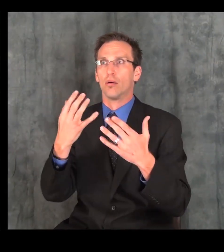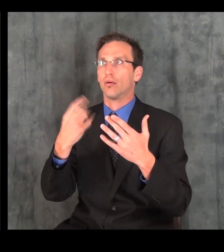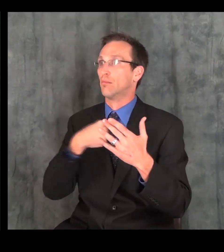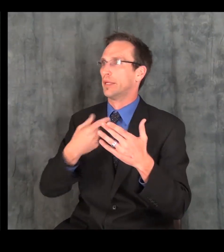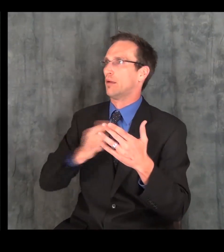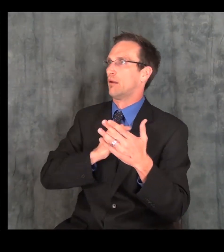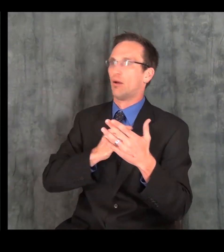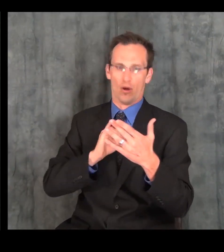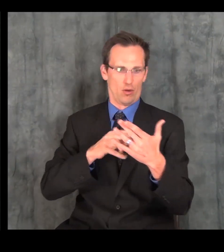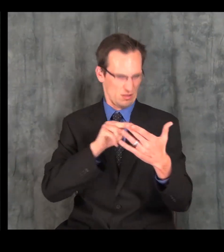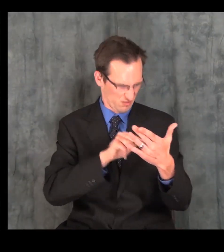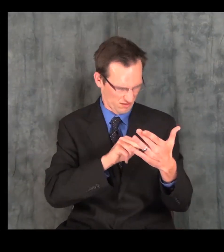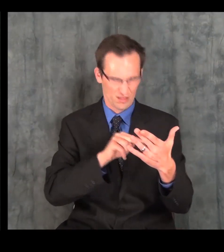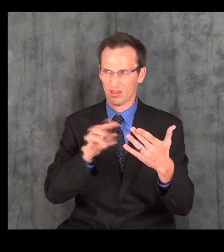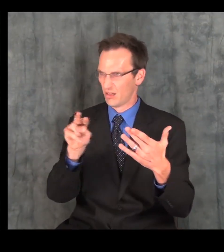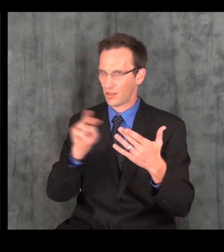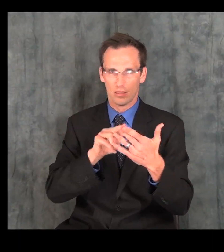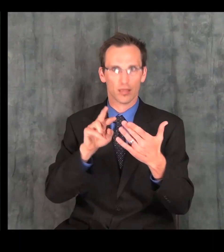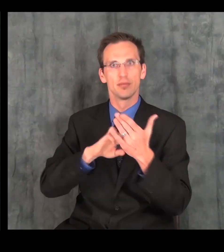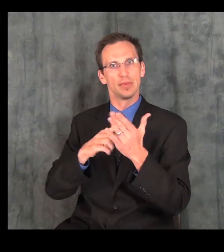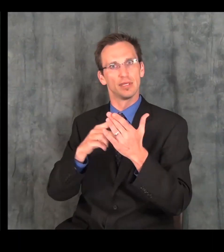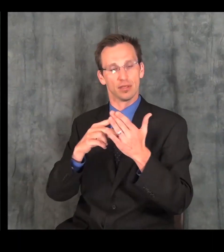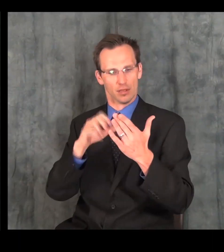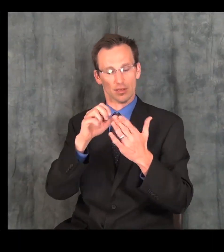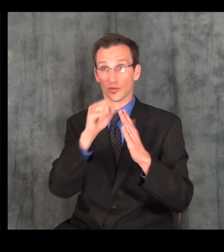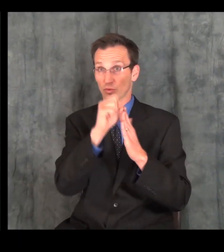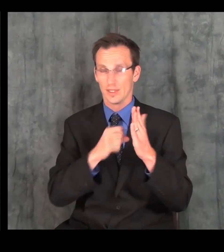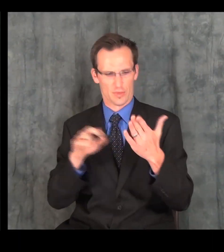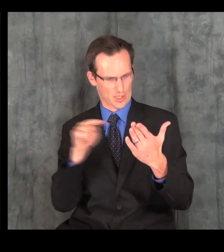that she'd been asked a question. She was able to locate on the script